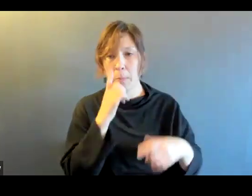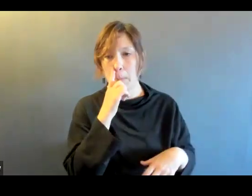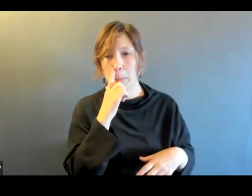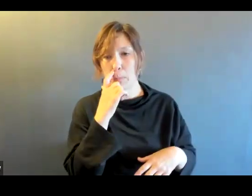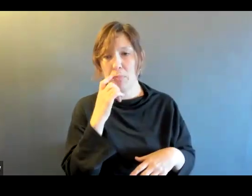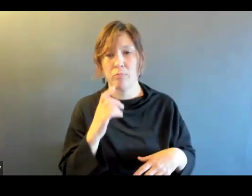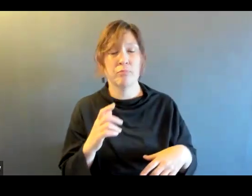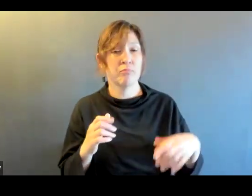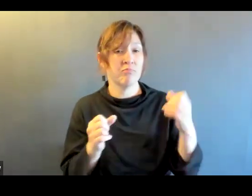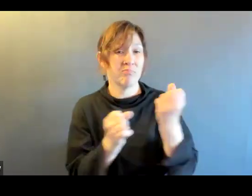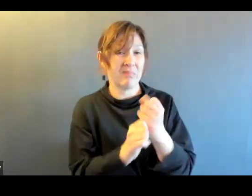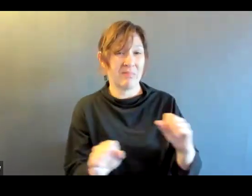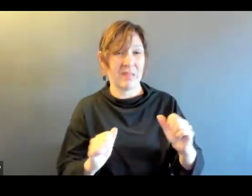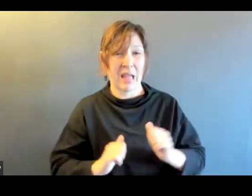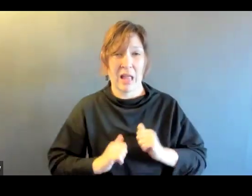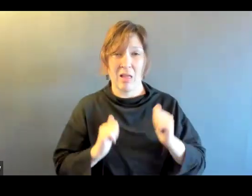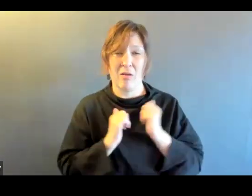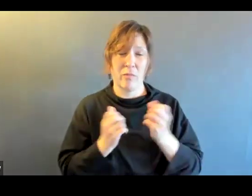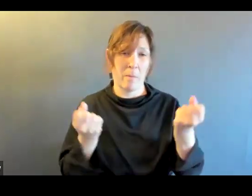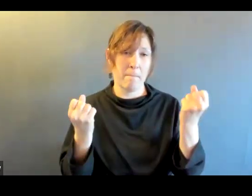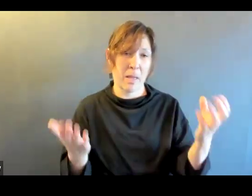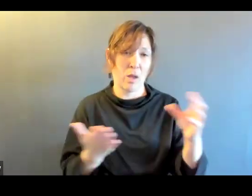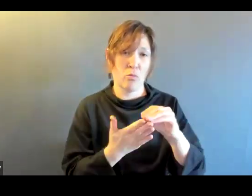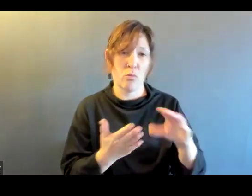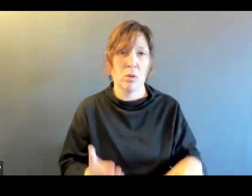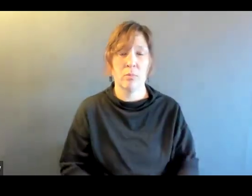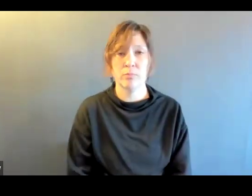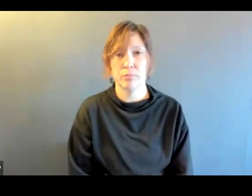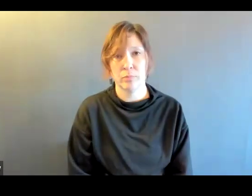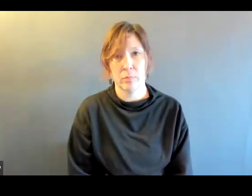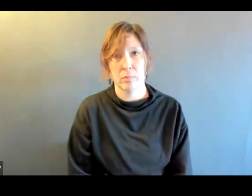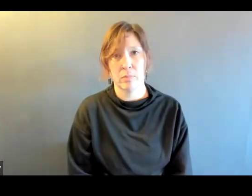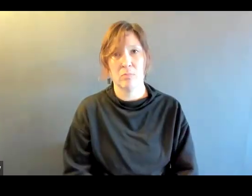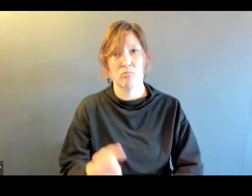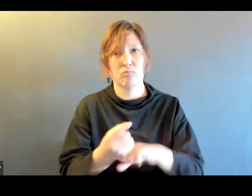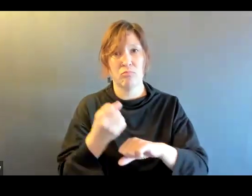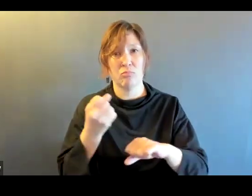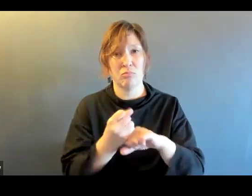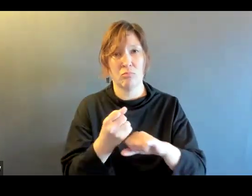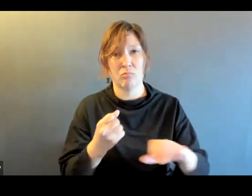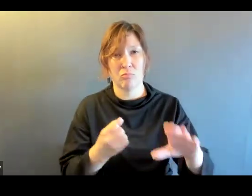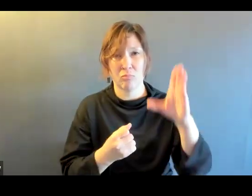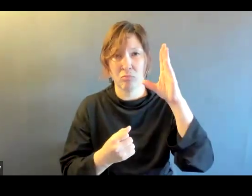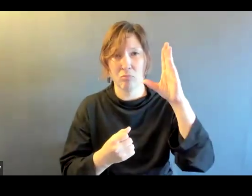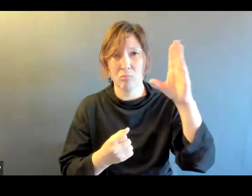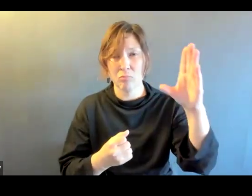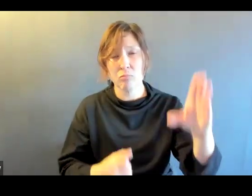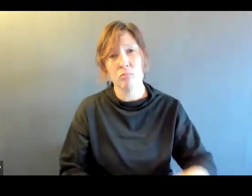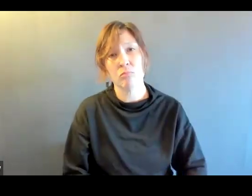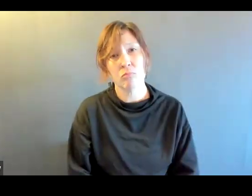schools was causing futures, breaking relationships, and destroying a legacy. As